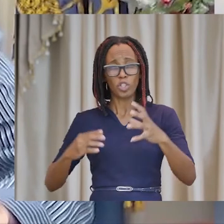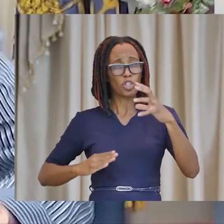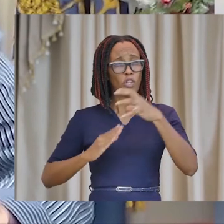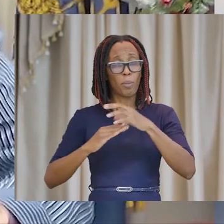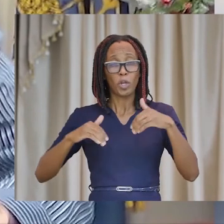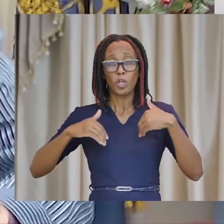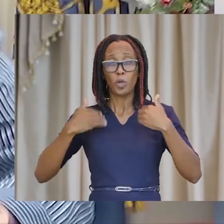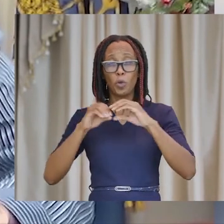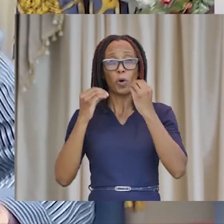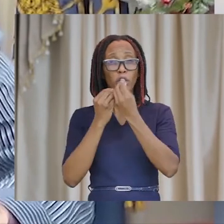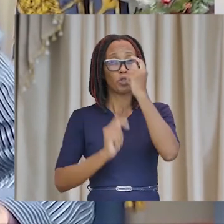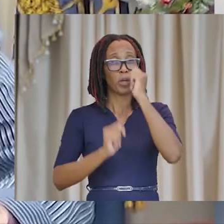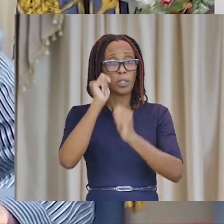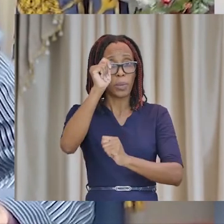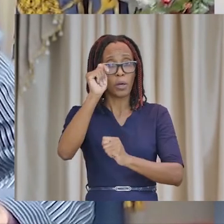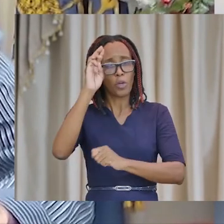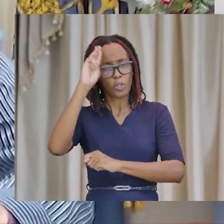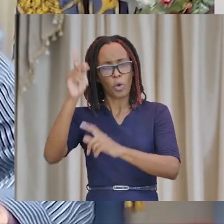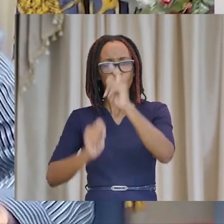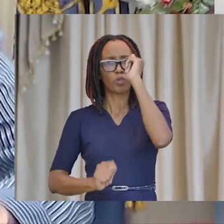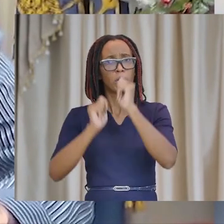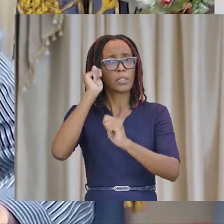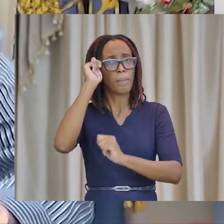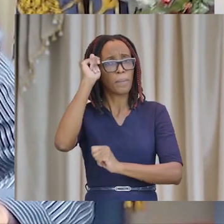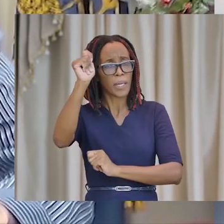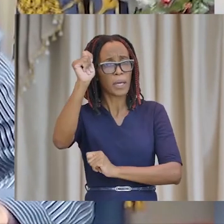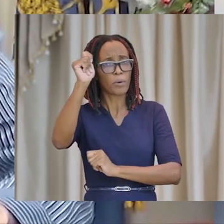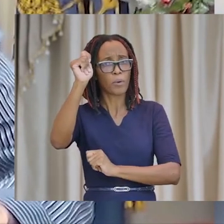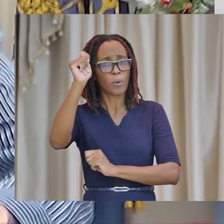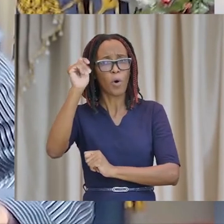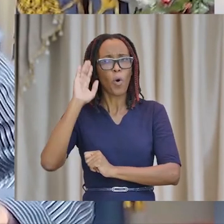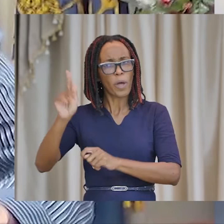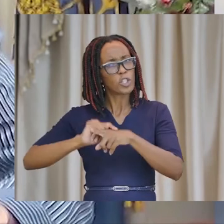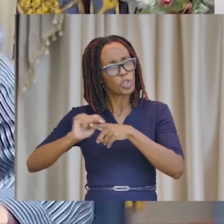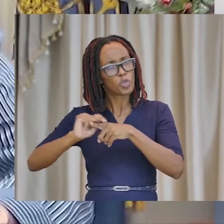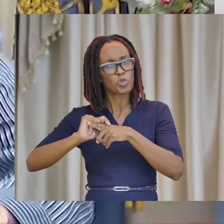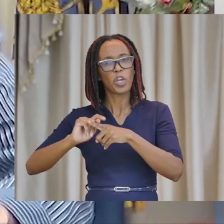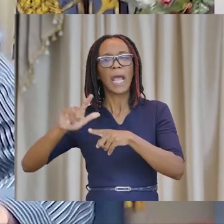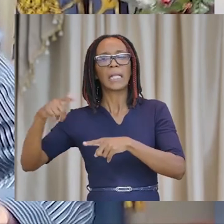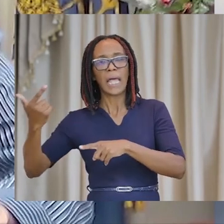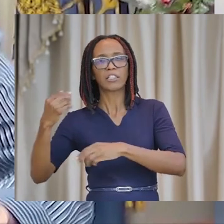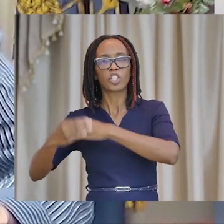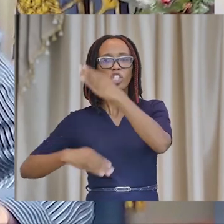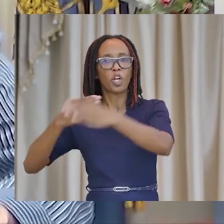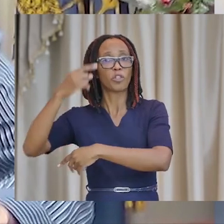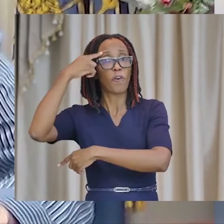Tobago, ScoutsTT is uniquely poised to prepare the next generation for our very uncertain